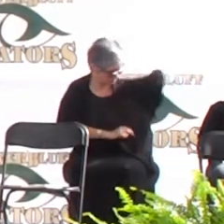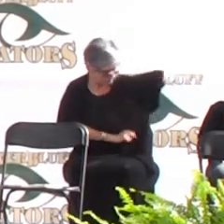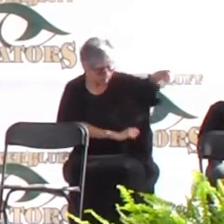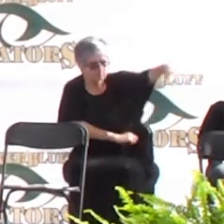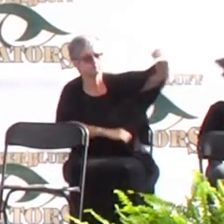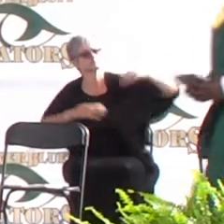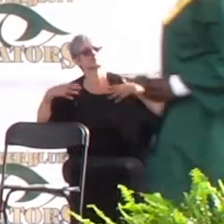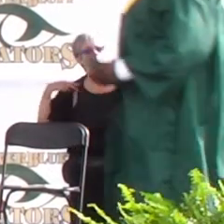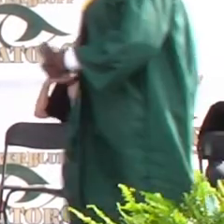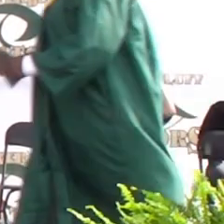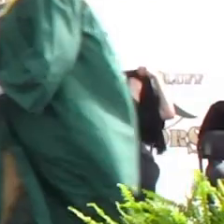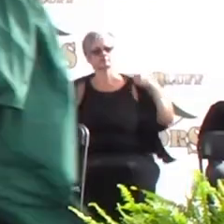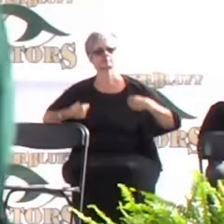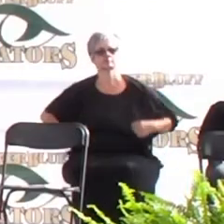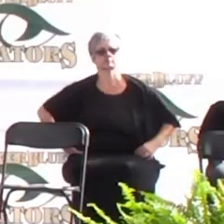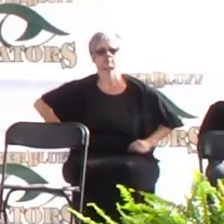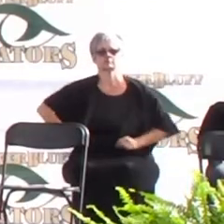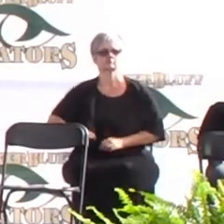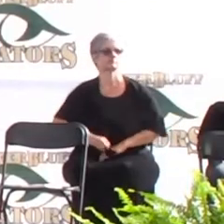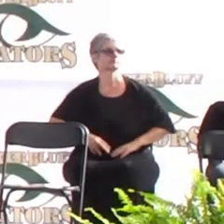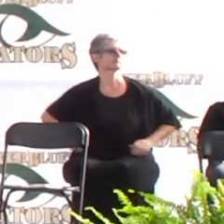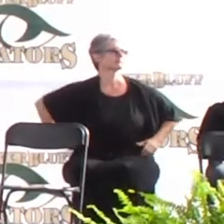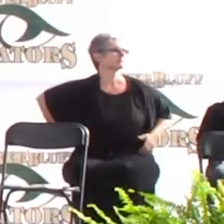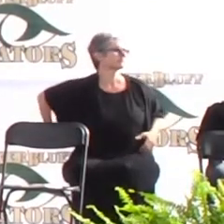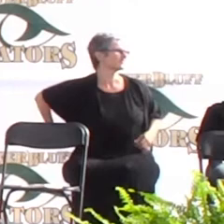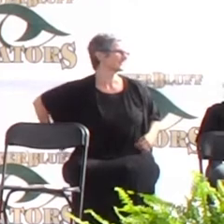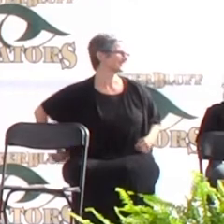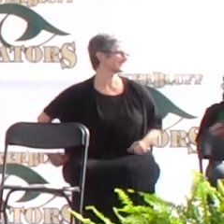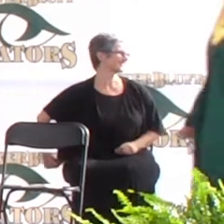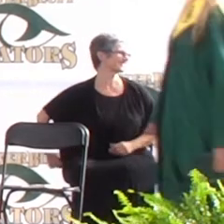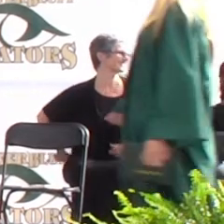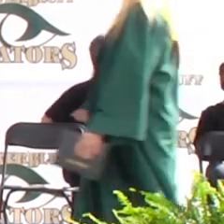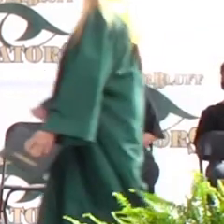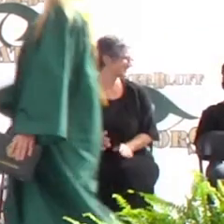Johnson. Savana N. Lorick.